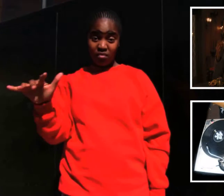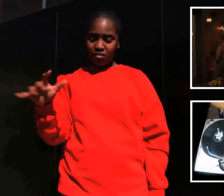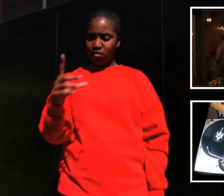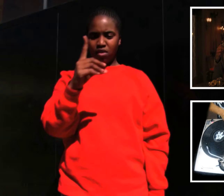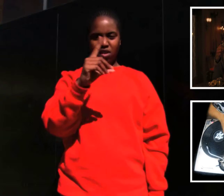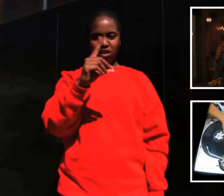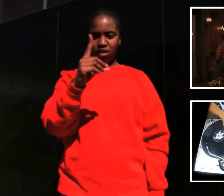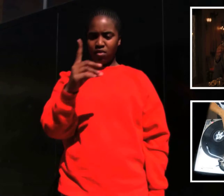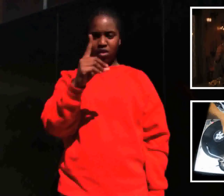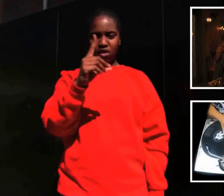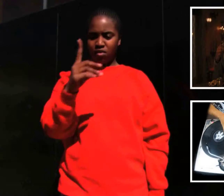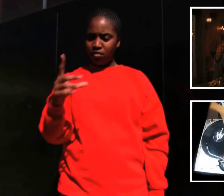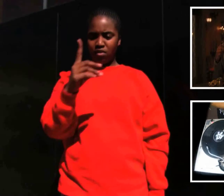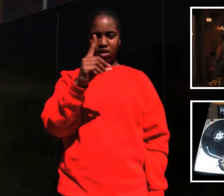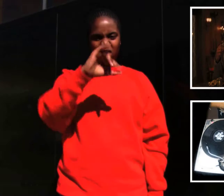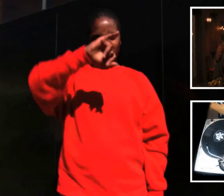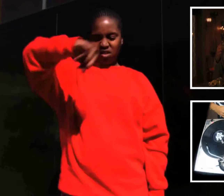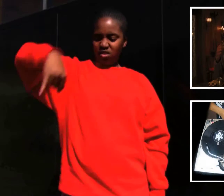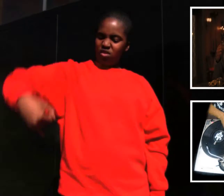Can you spell it?